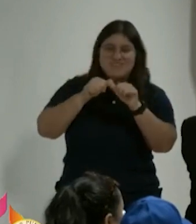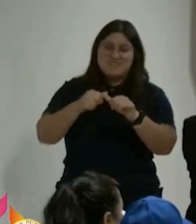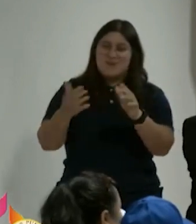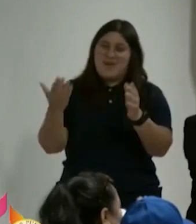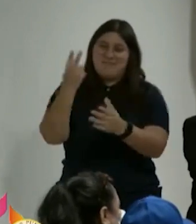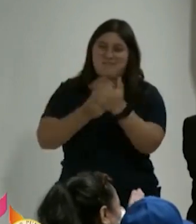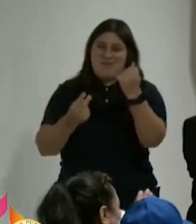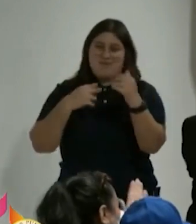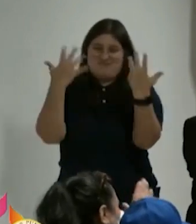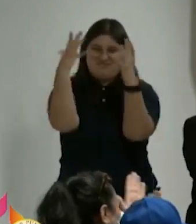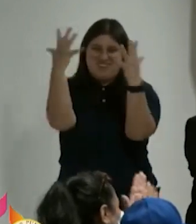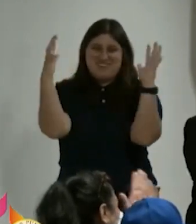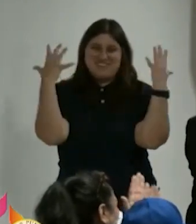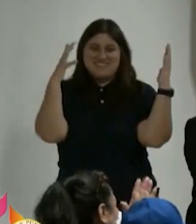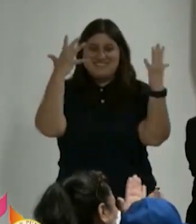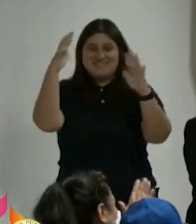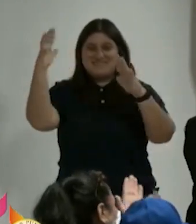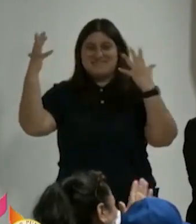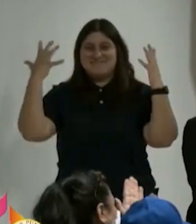round of applause.